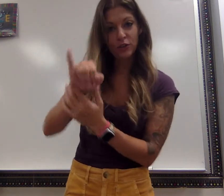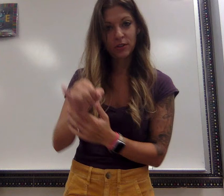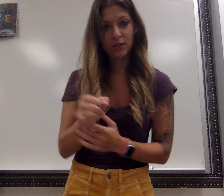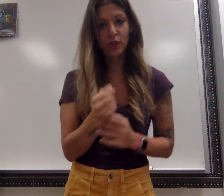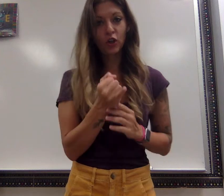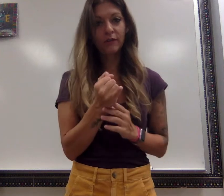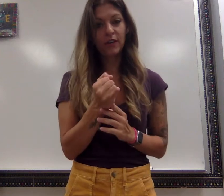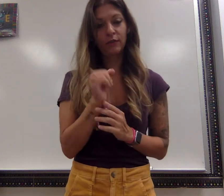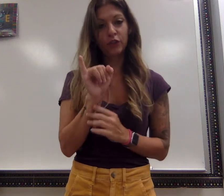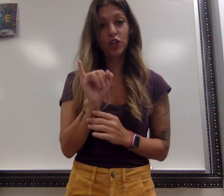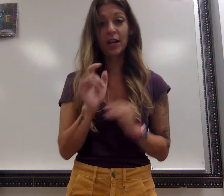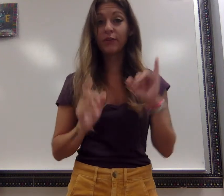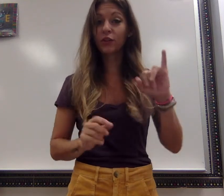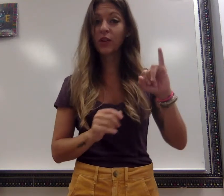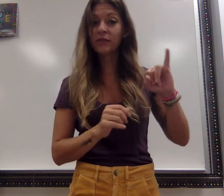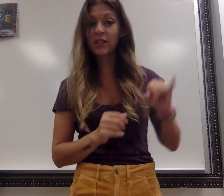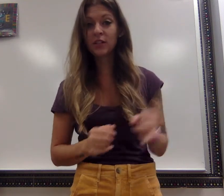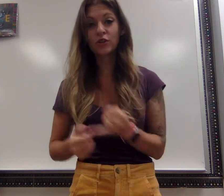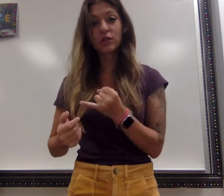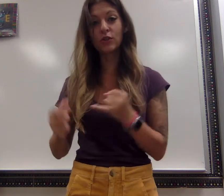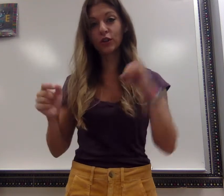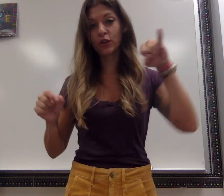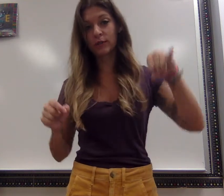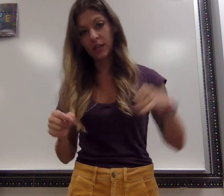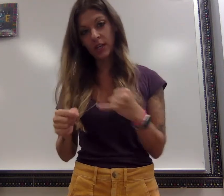just curve in for J. If you're left-handed, you're still going to curve in.